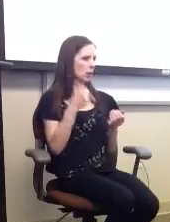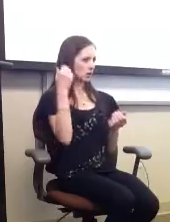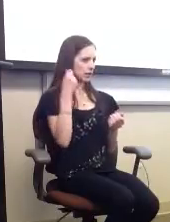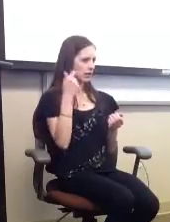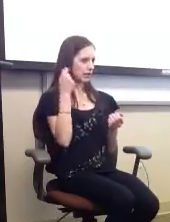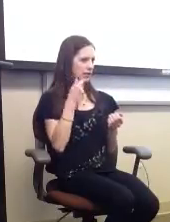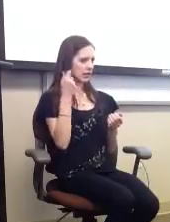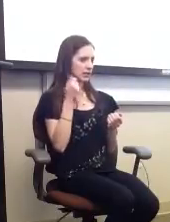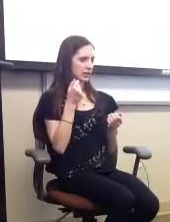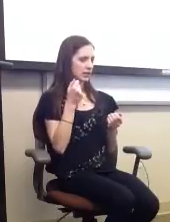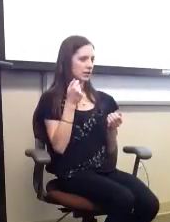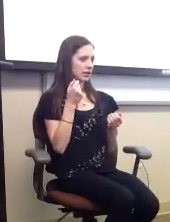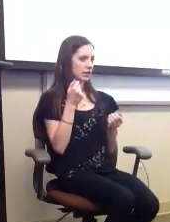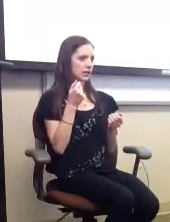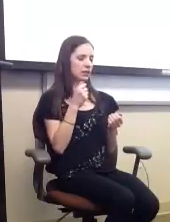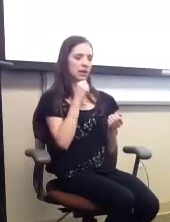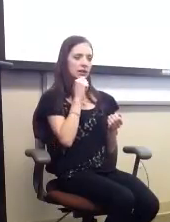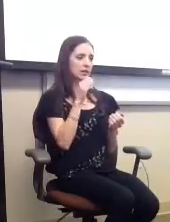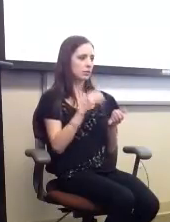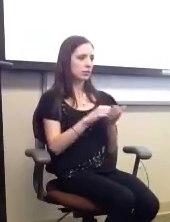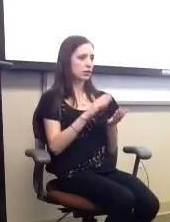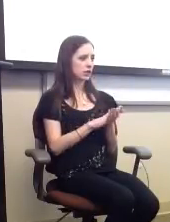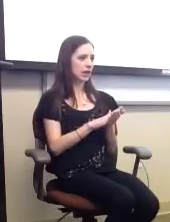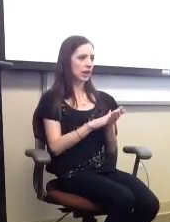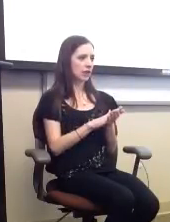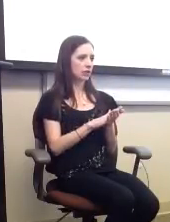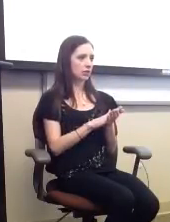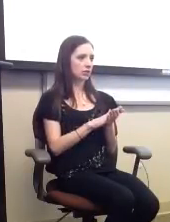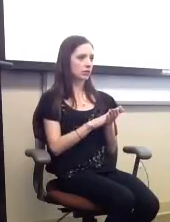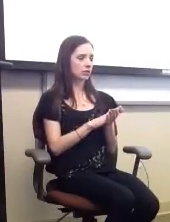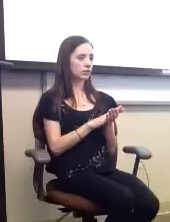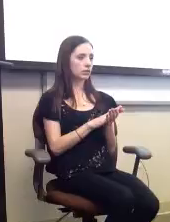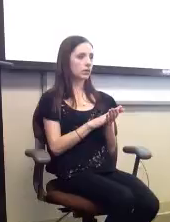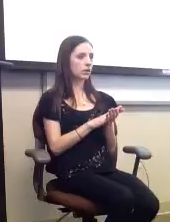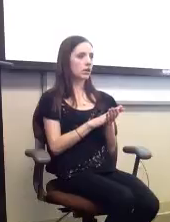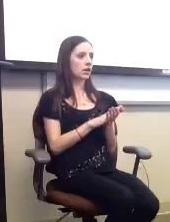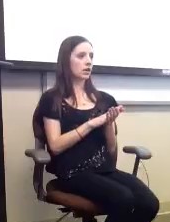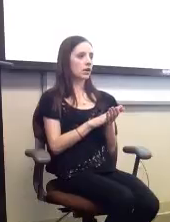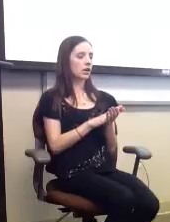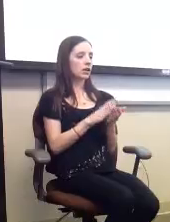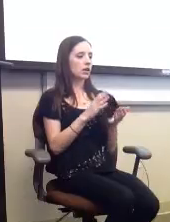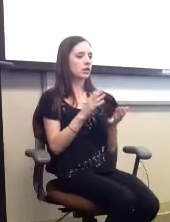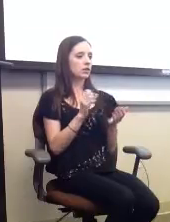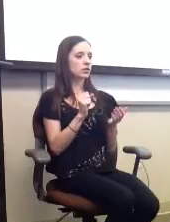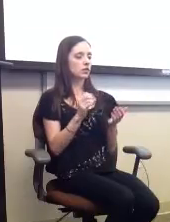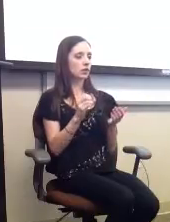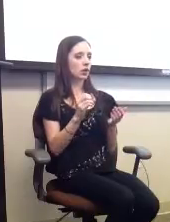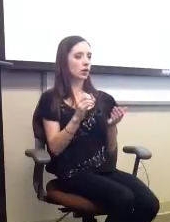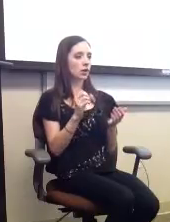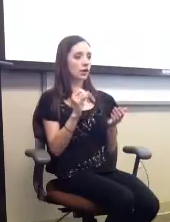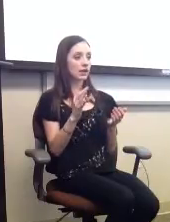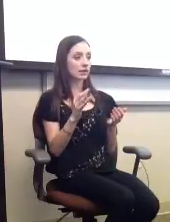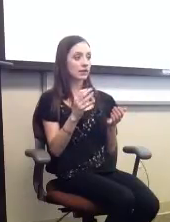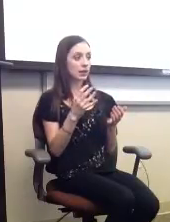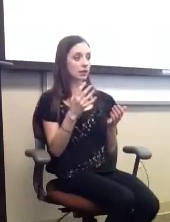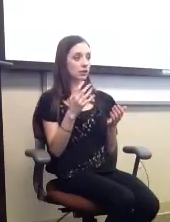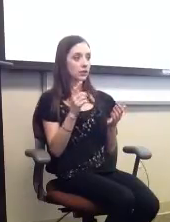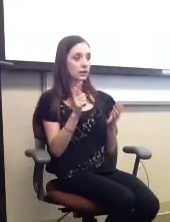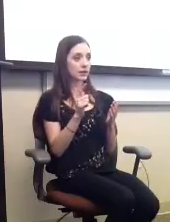restitution fines that they might be paying as a result of illegal activities on their part. The auditors will have